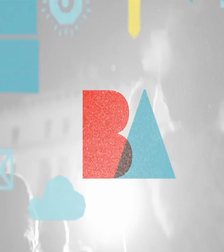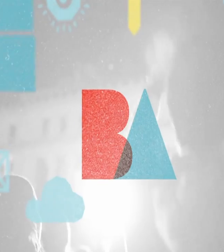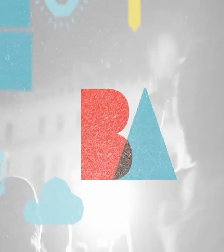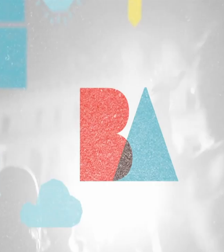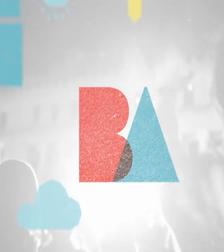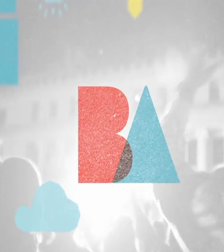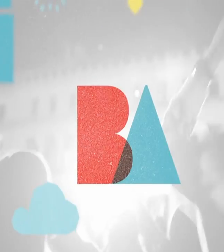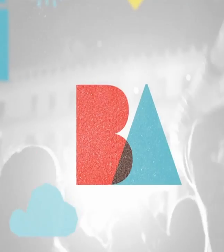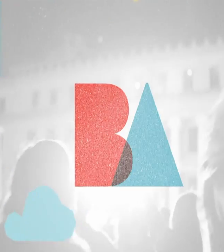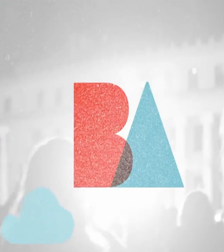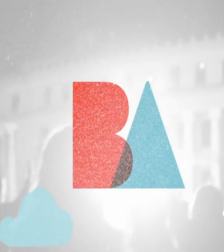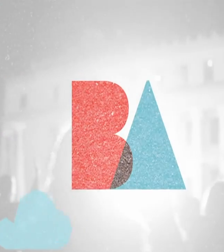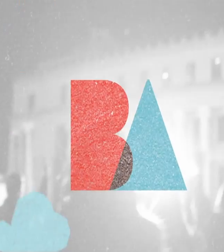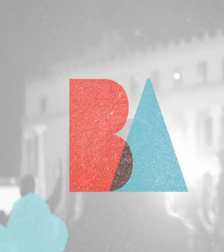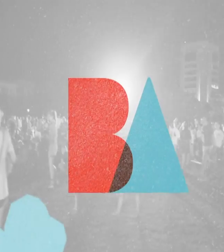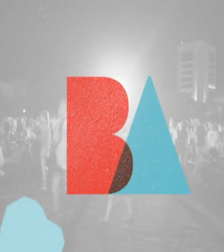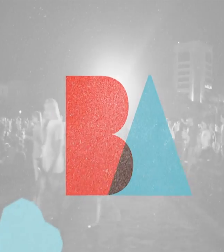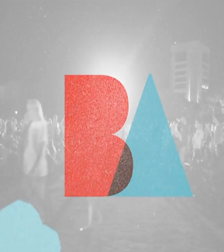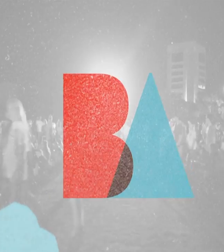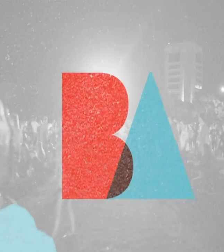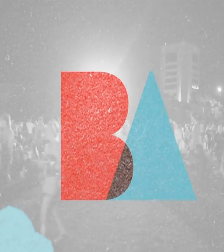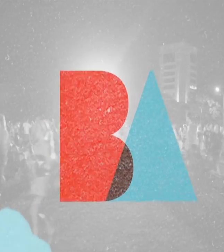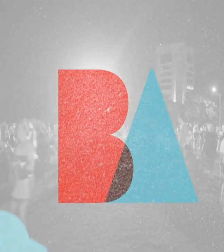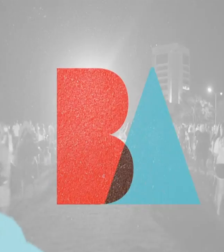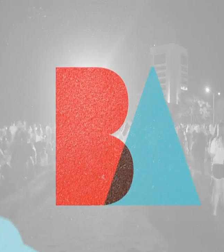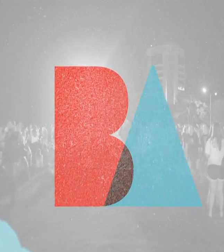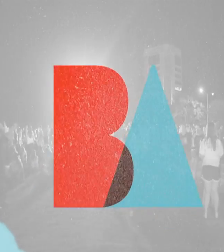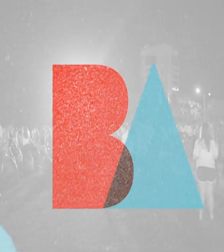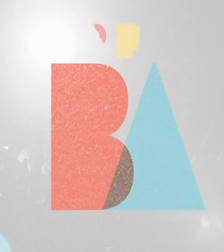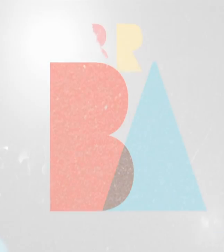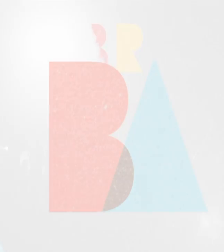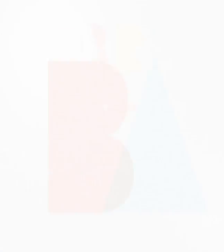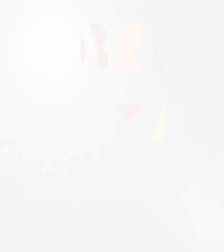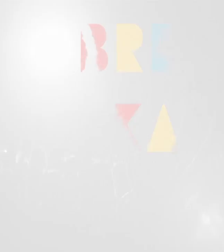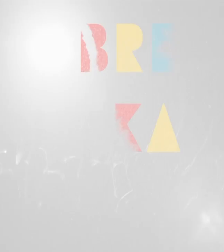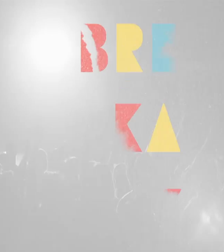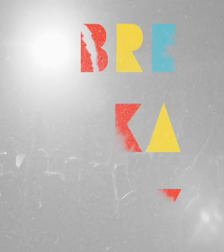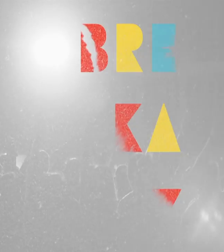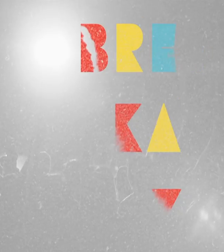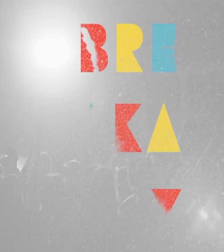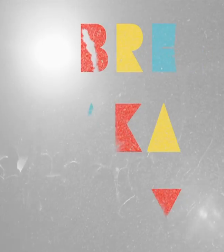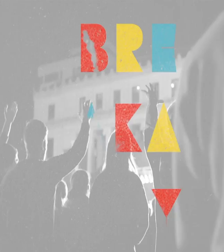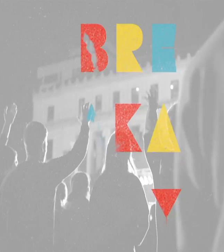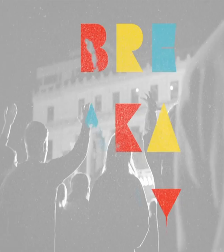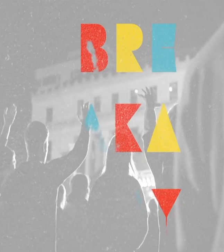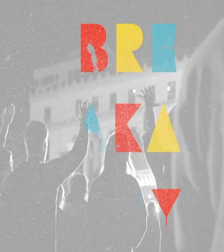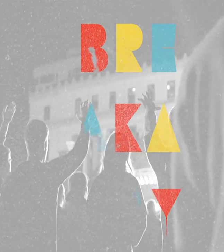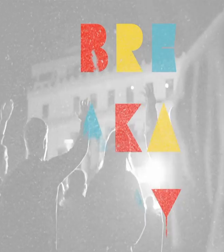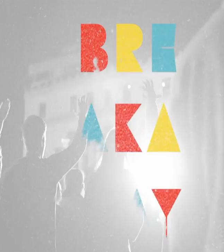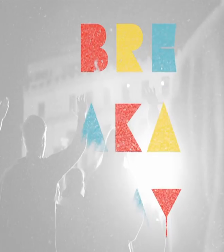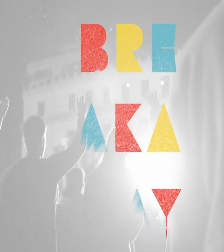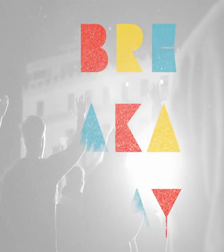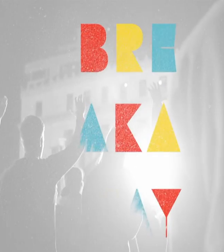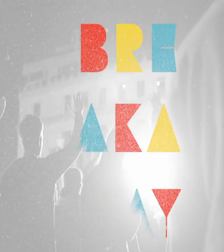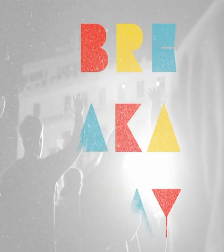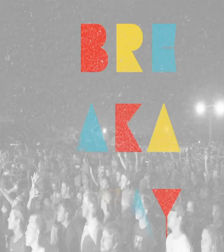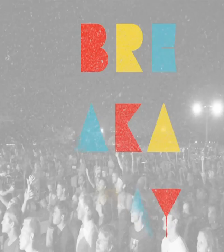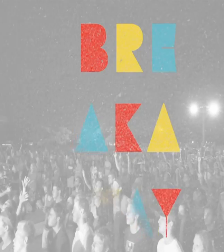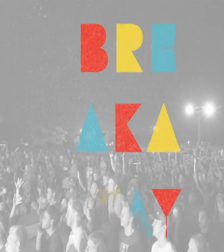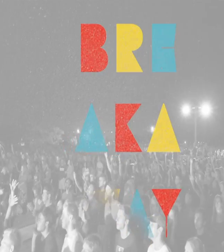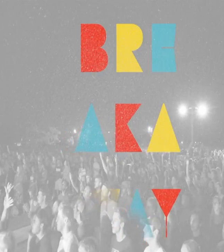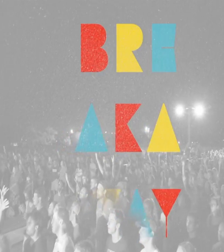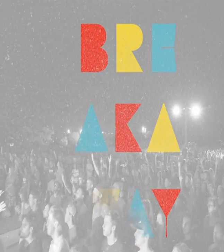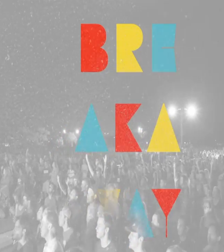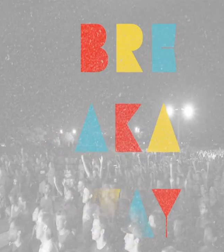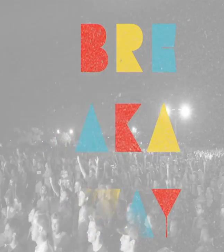Welcome to the Breakaway podcast, recorded on the campus of Texas A&M. For more information, check out our website at breakawayministries.org.